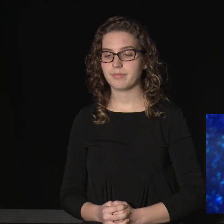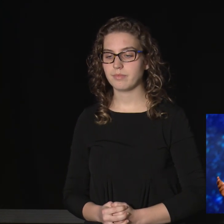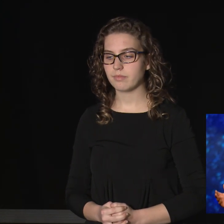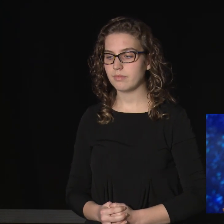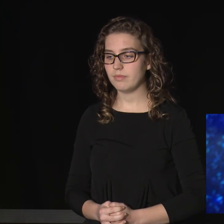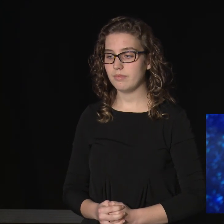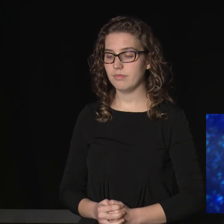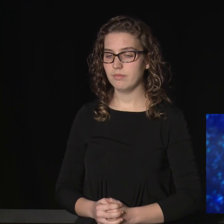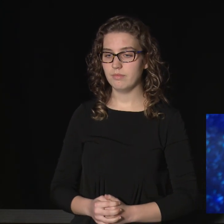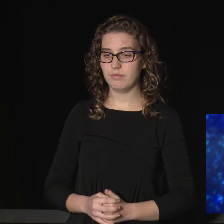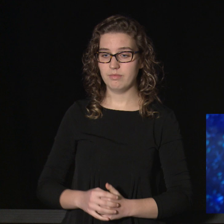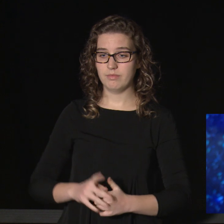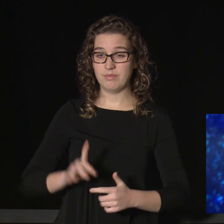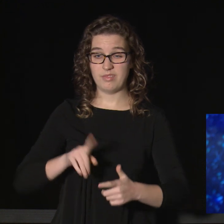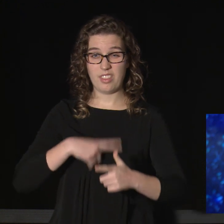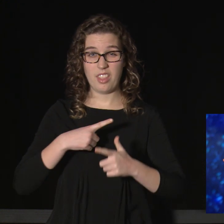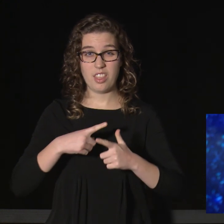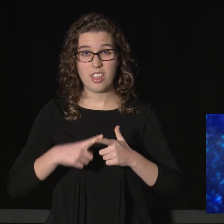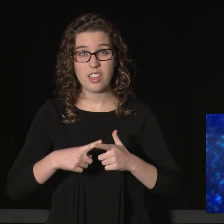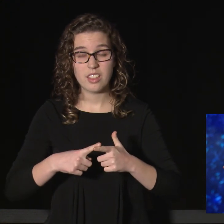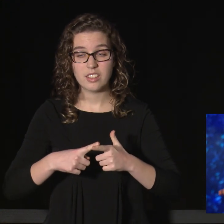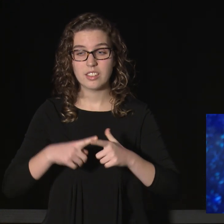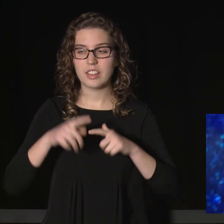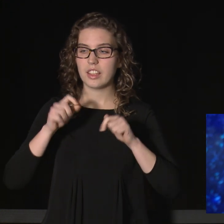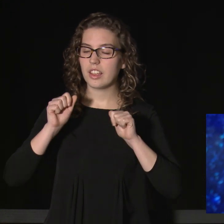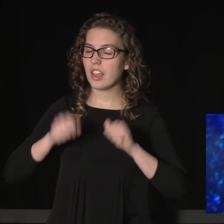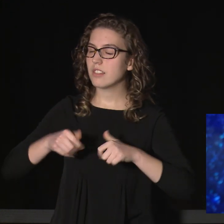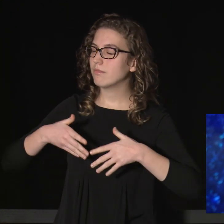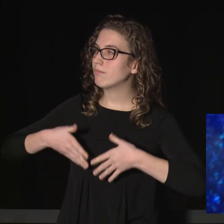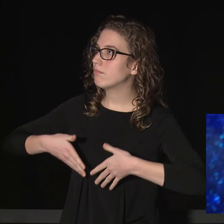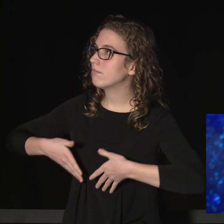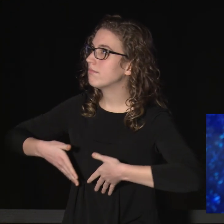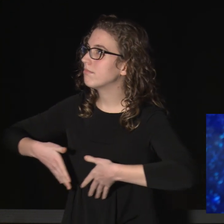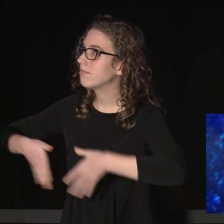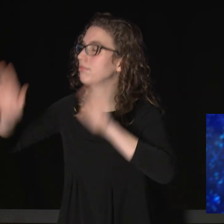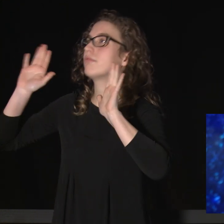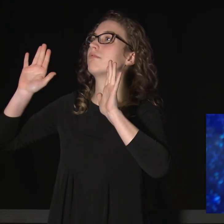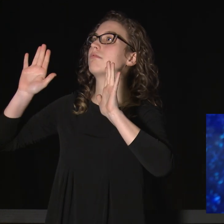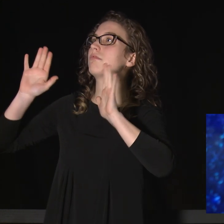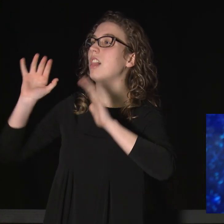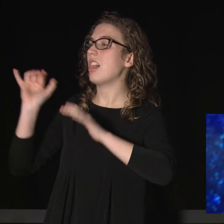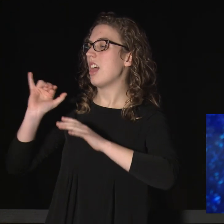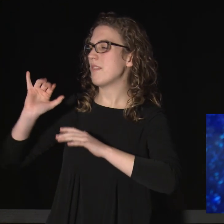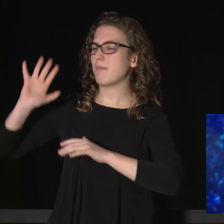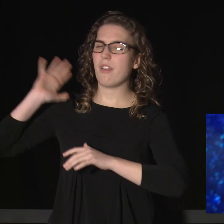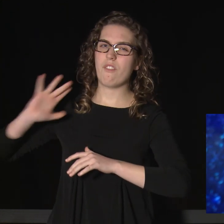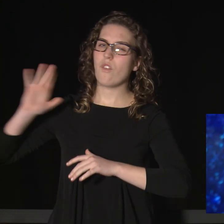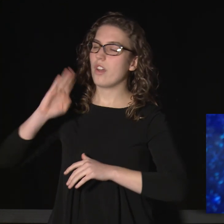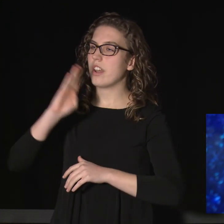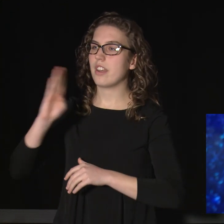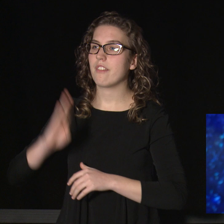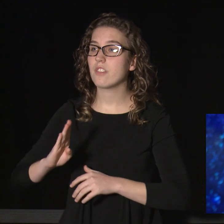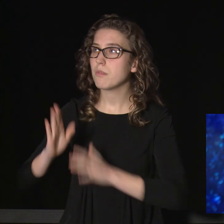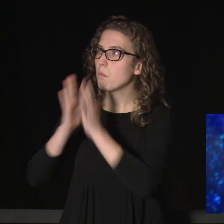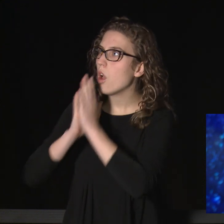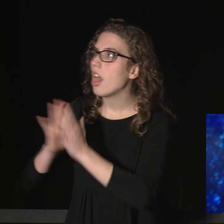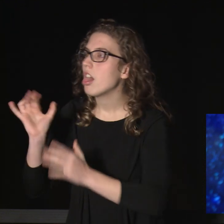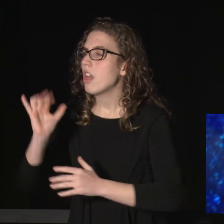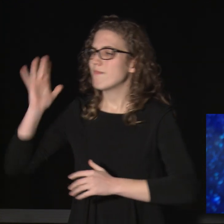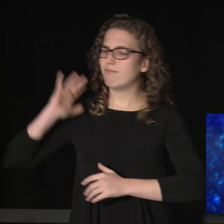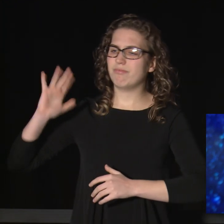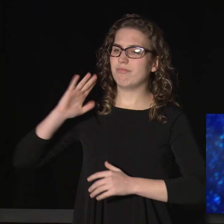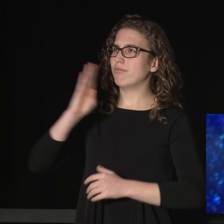And then we can surrender as we never have before. We can pray as we never have before.